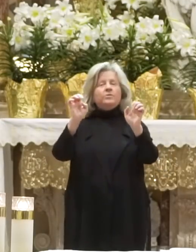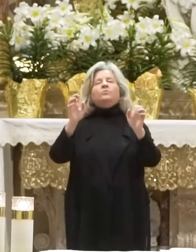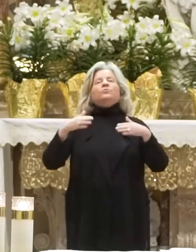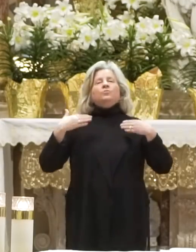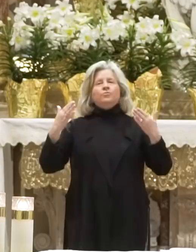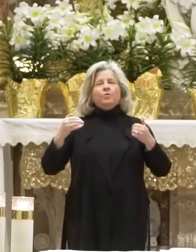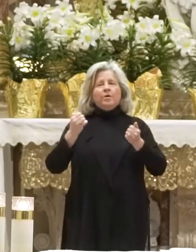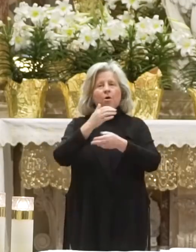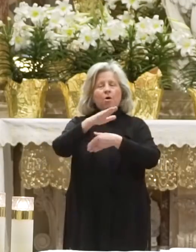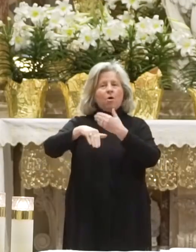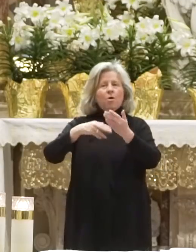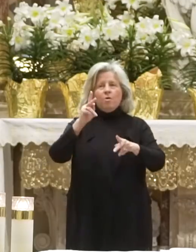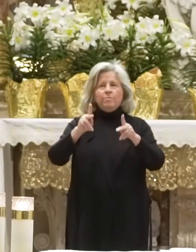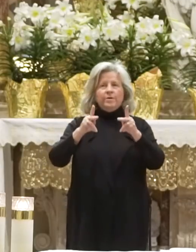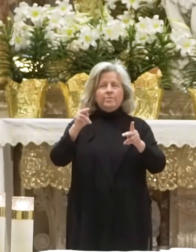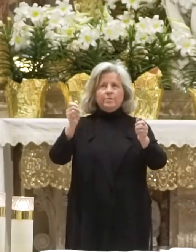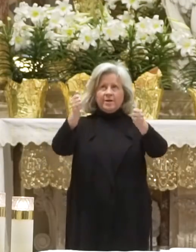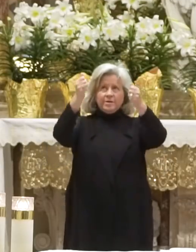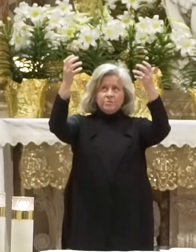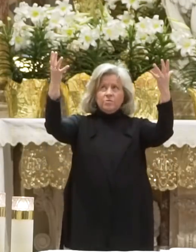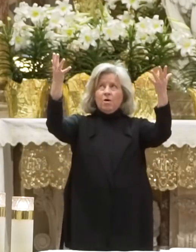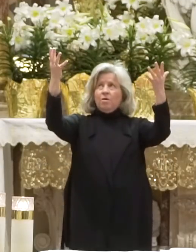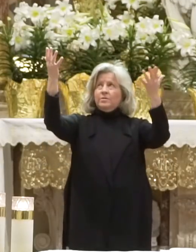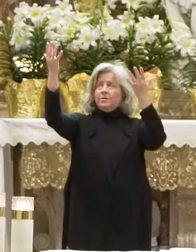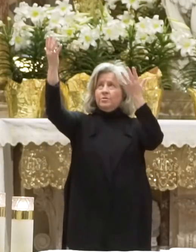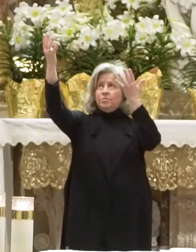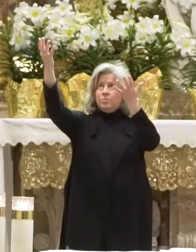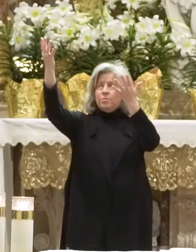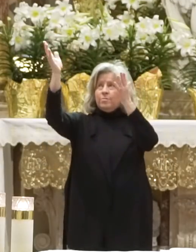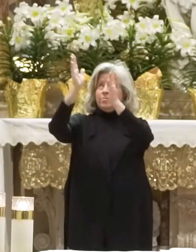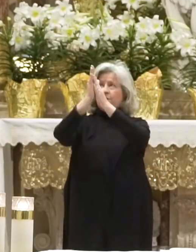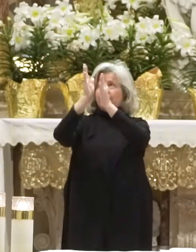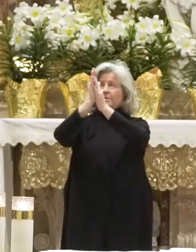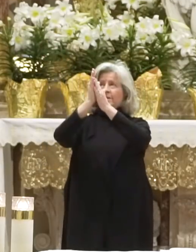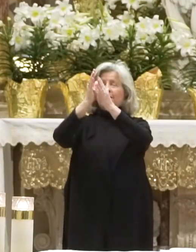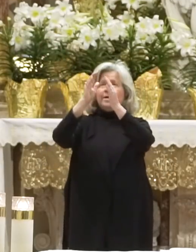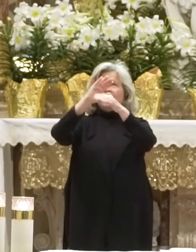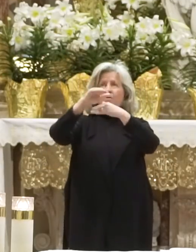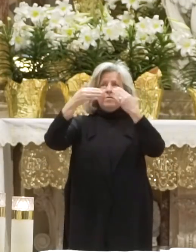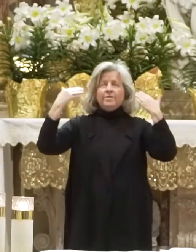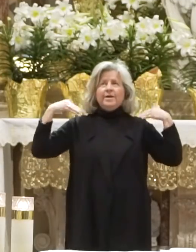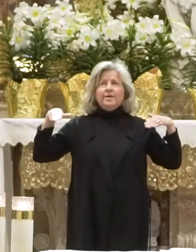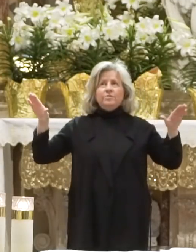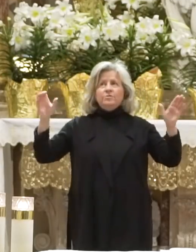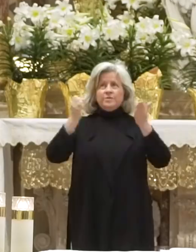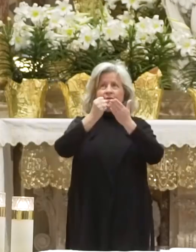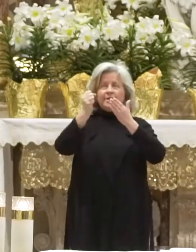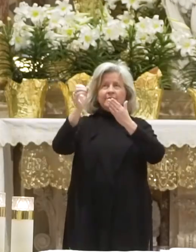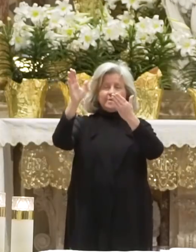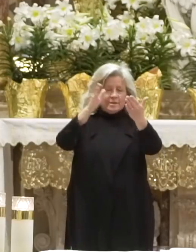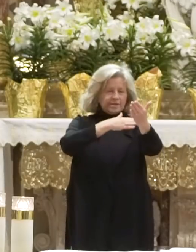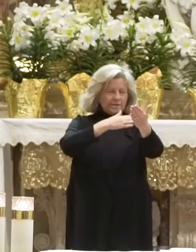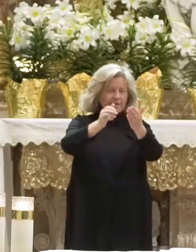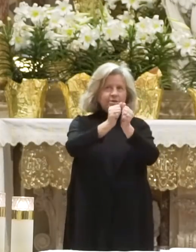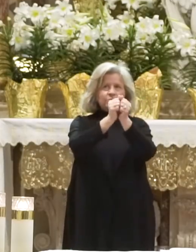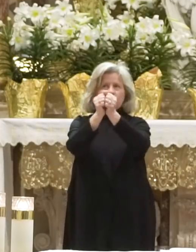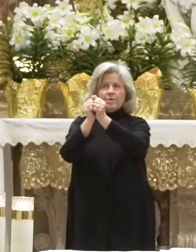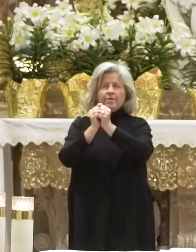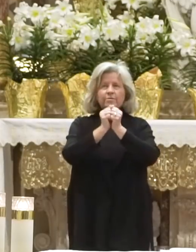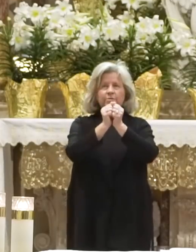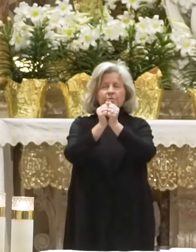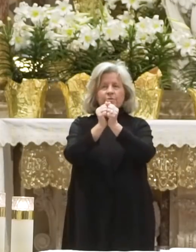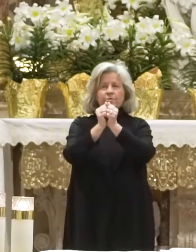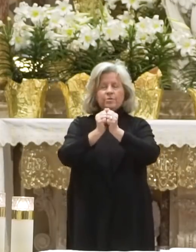people exalts in your praise, and even the heavenly powers with the angelic hosts sing together the unending hymn